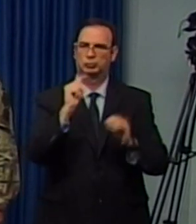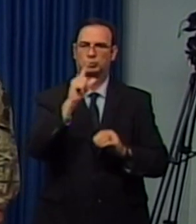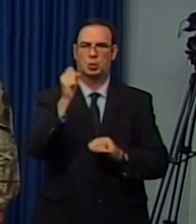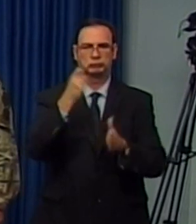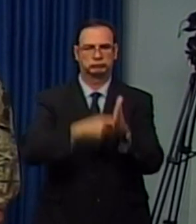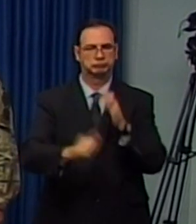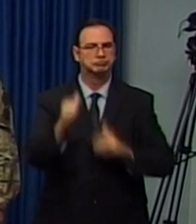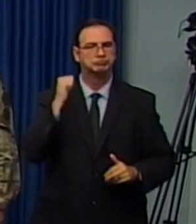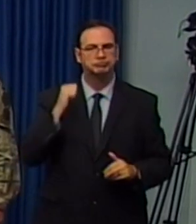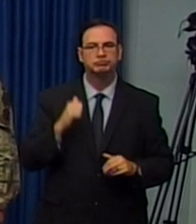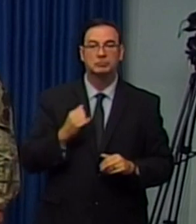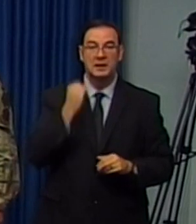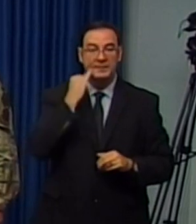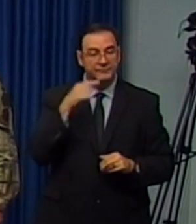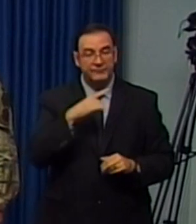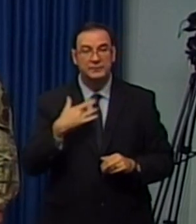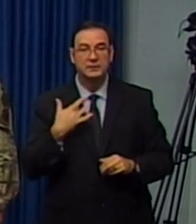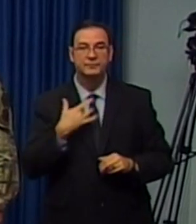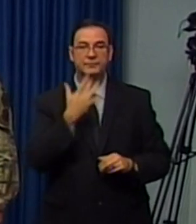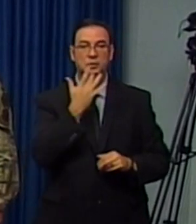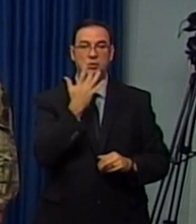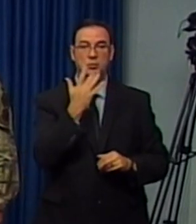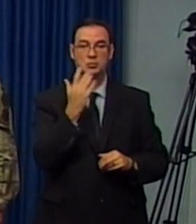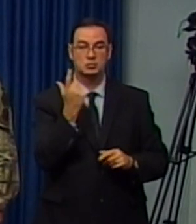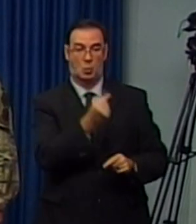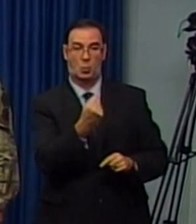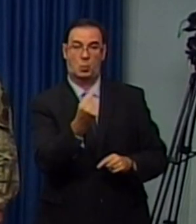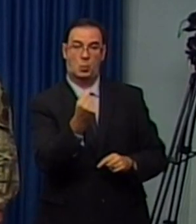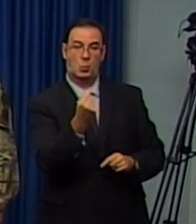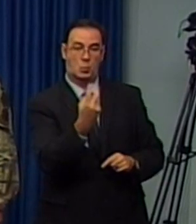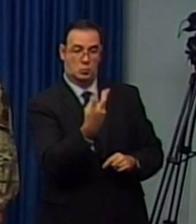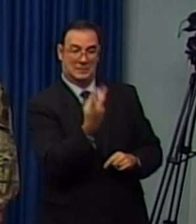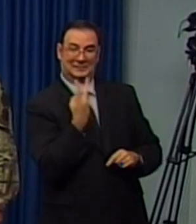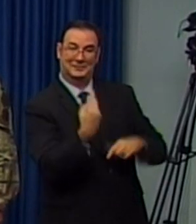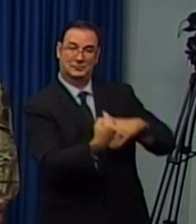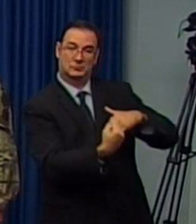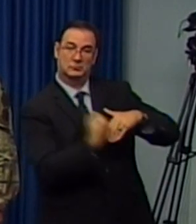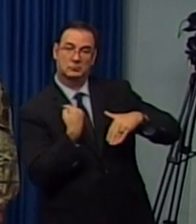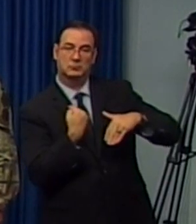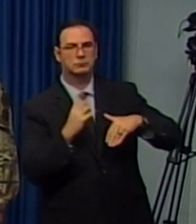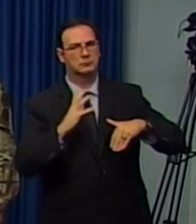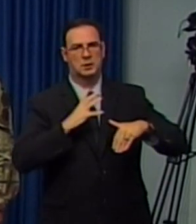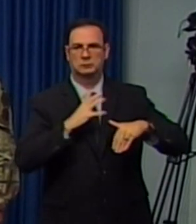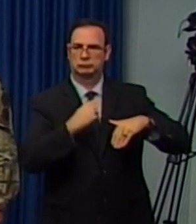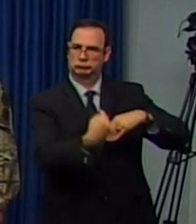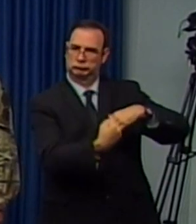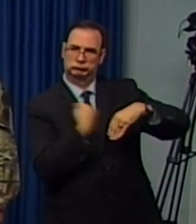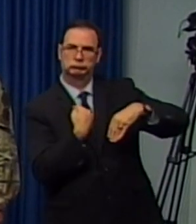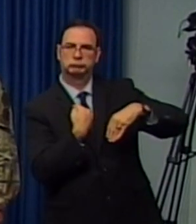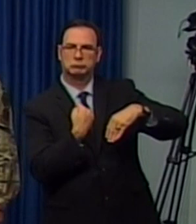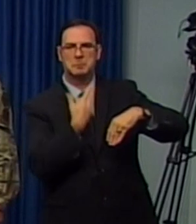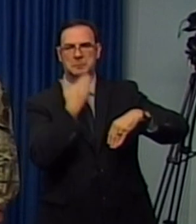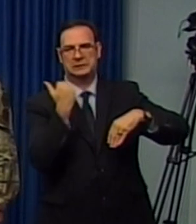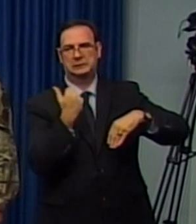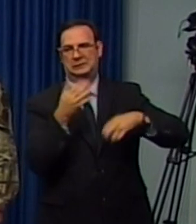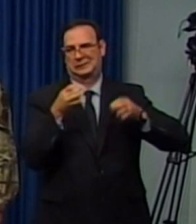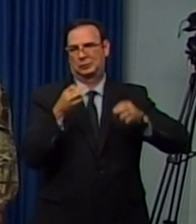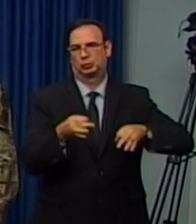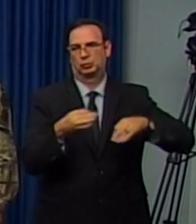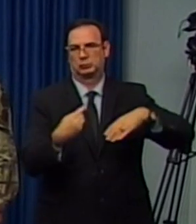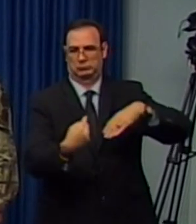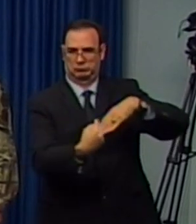sense going to the West Coast, and given how the cone has moved, that probably, you know, would be a sound decision. So people